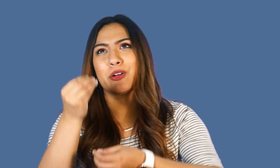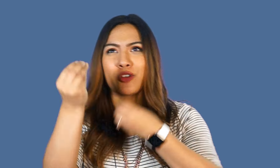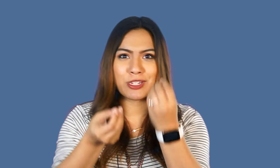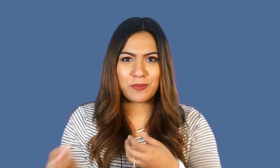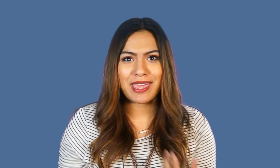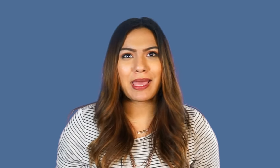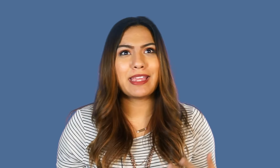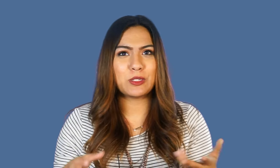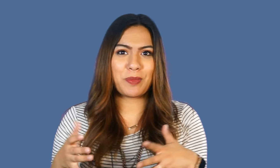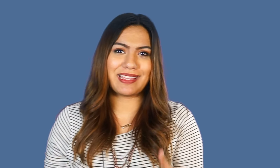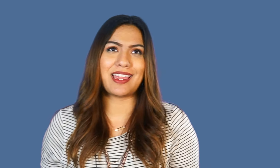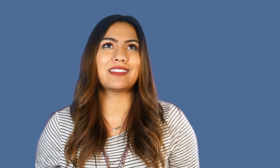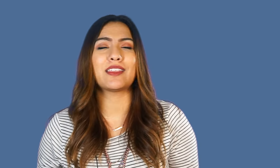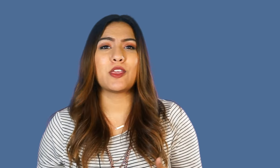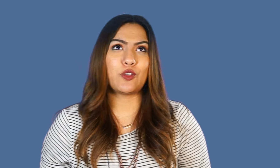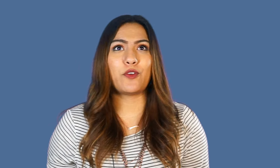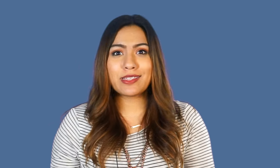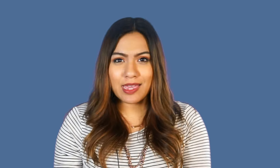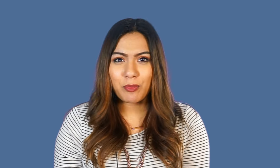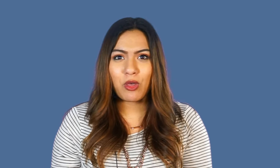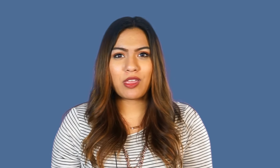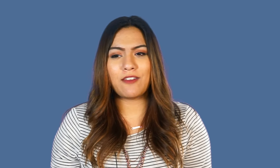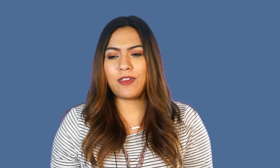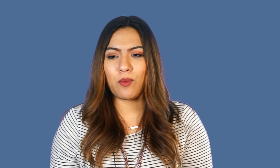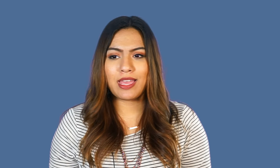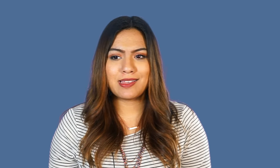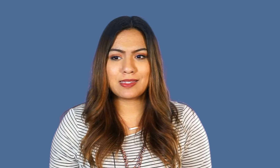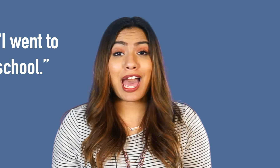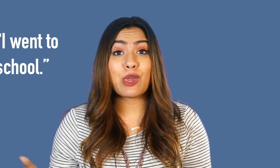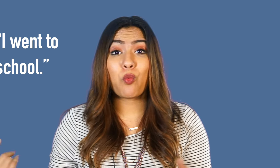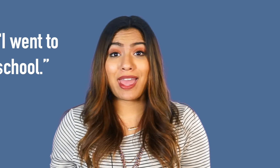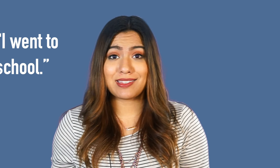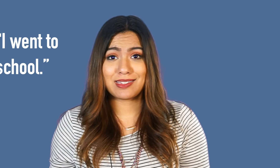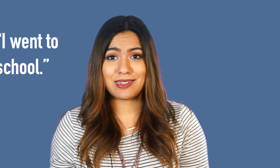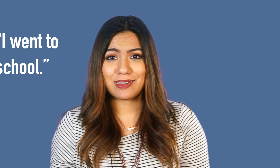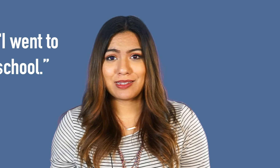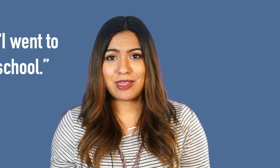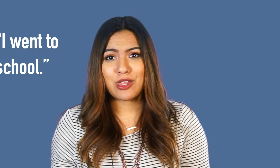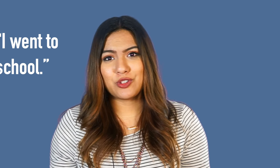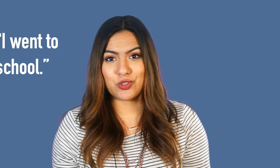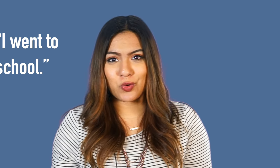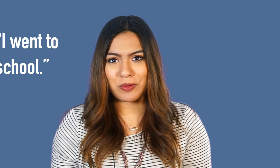trying to make into past tense. So for example, if it was, I went to school.